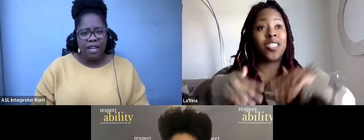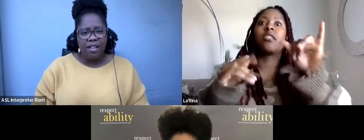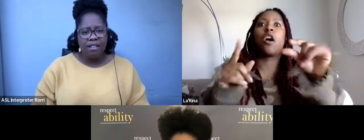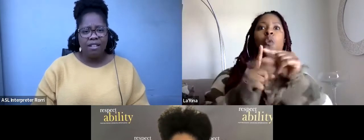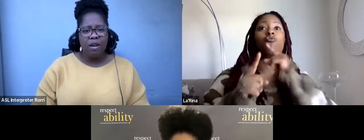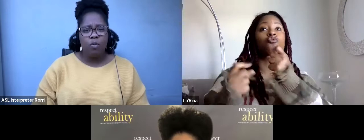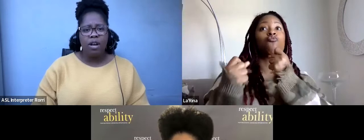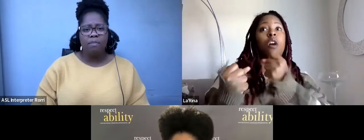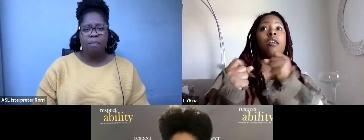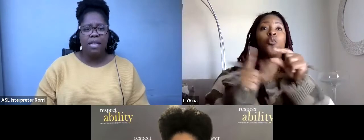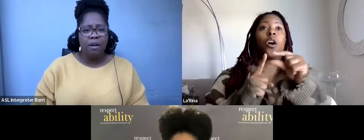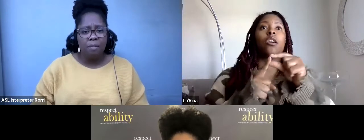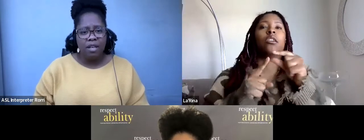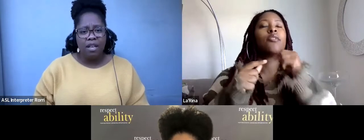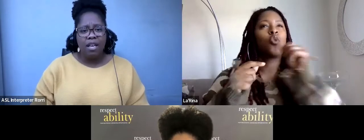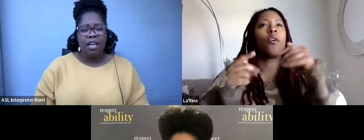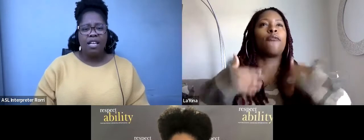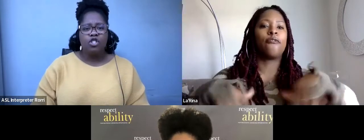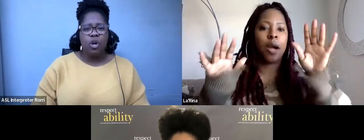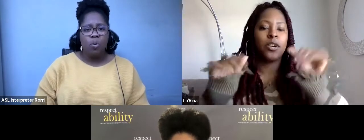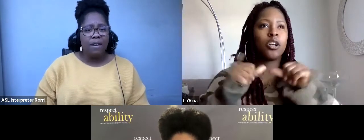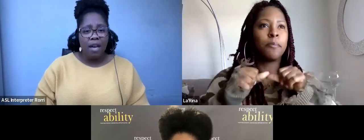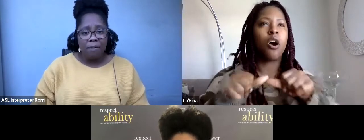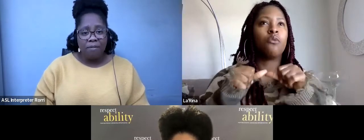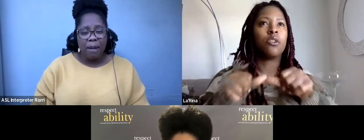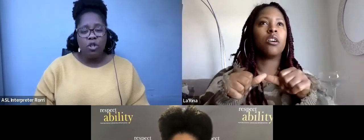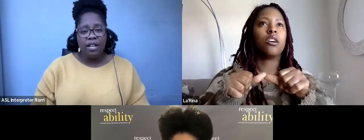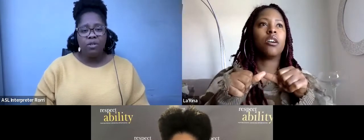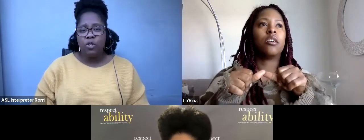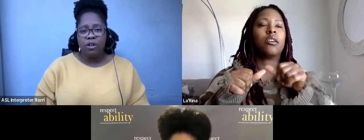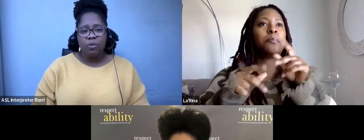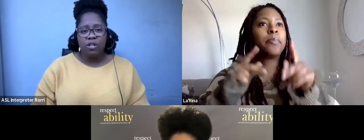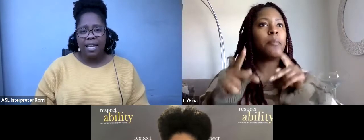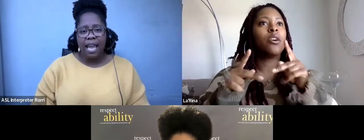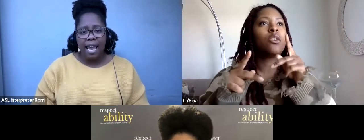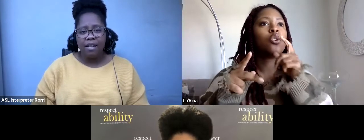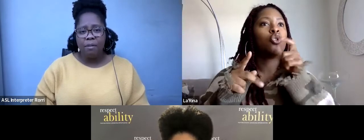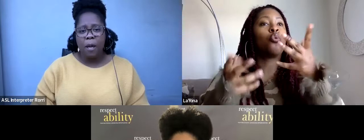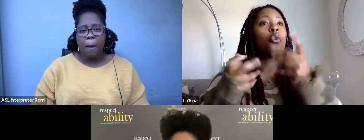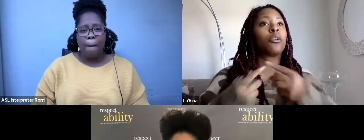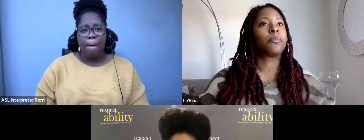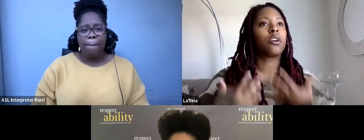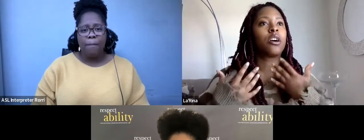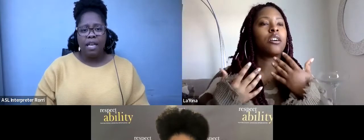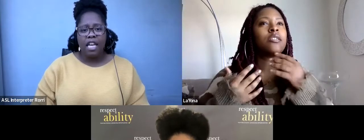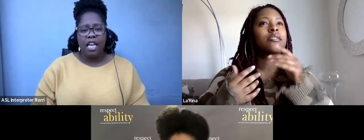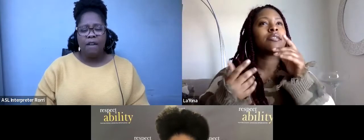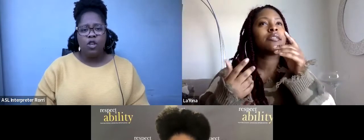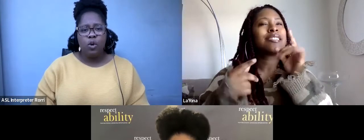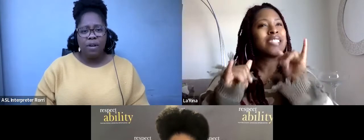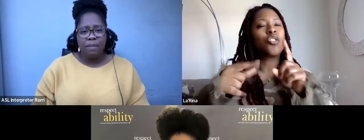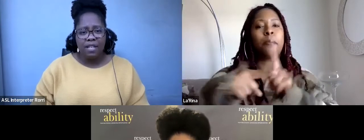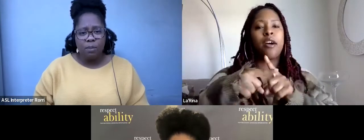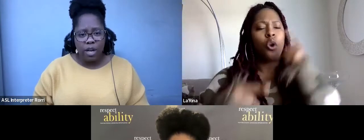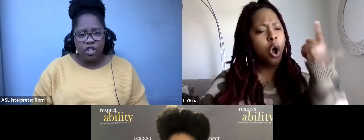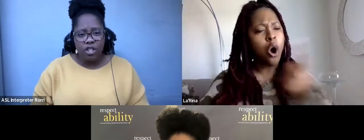creative in what medium, don't give up. I'm trying to use the strongest words I can. If you